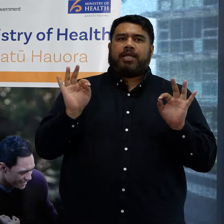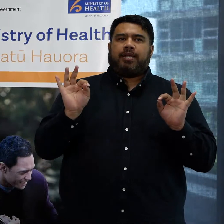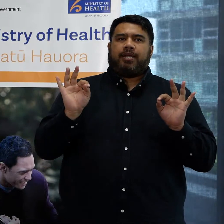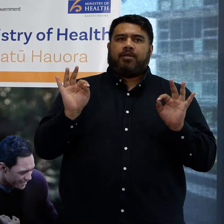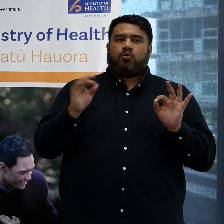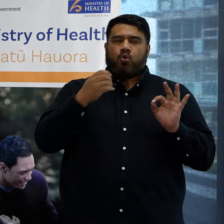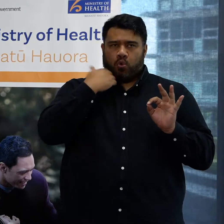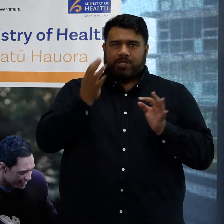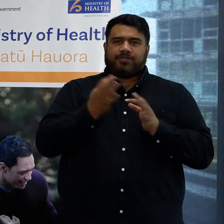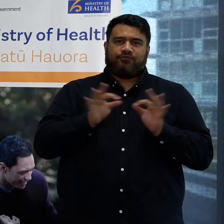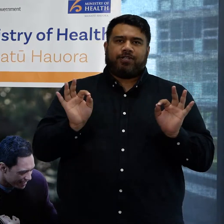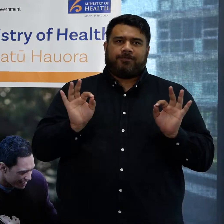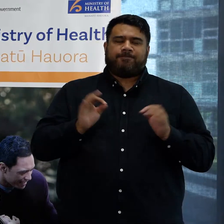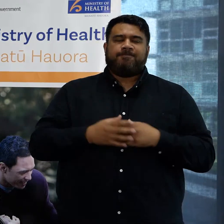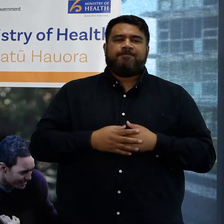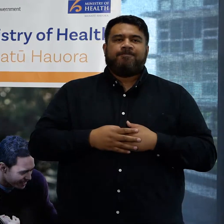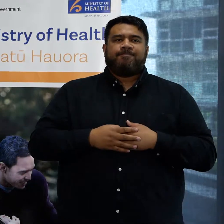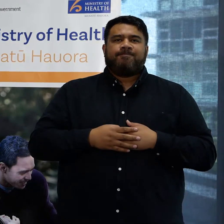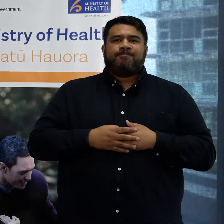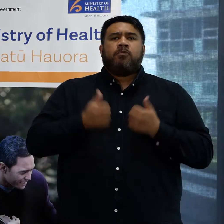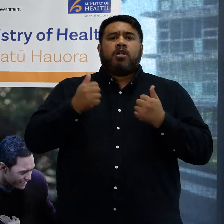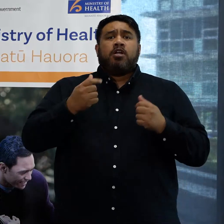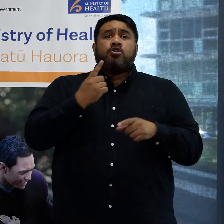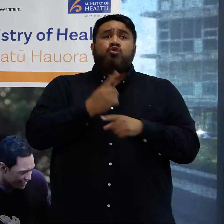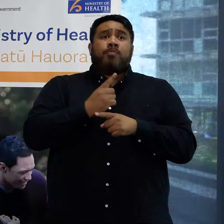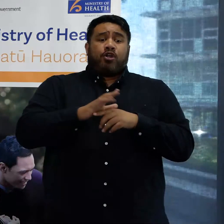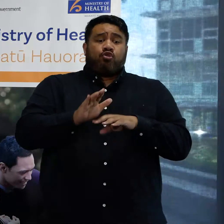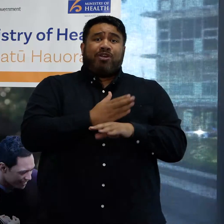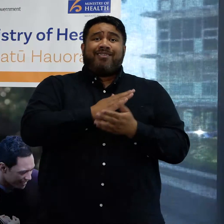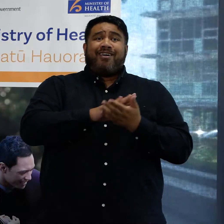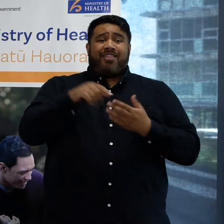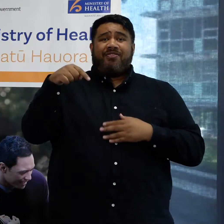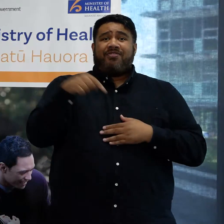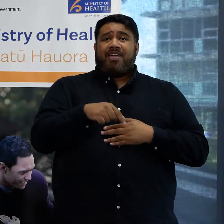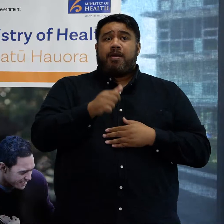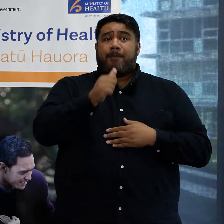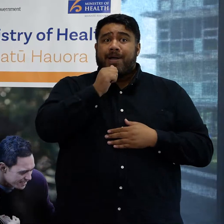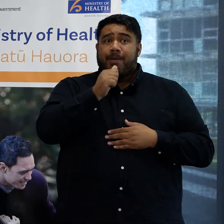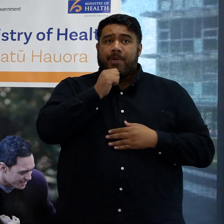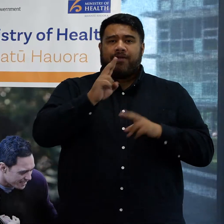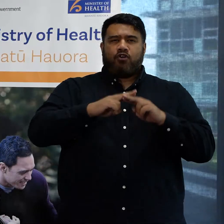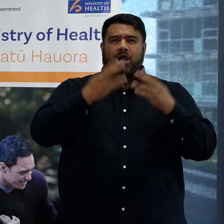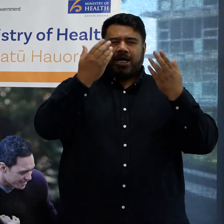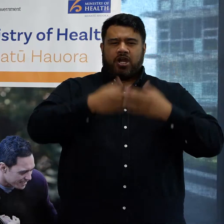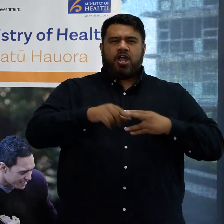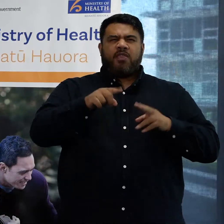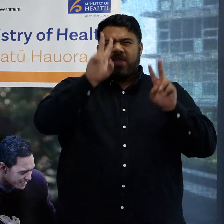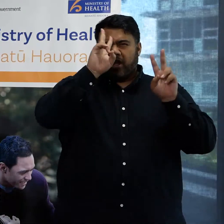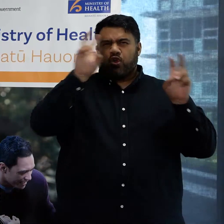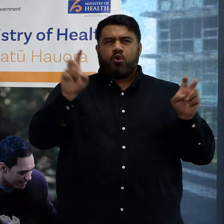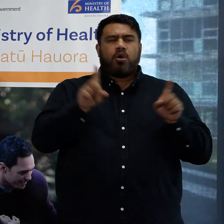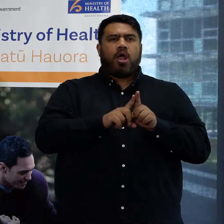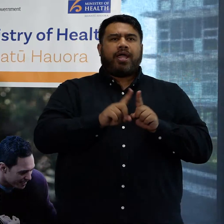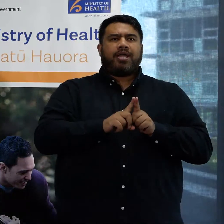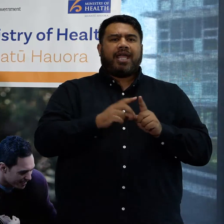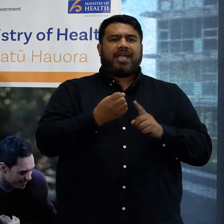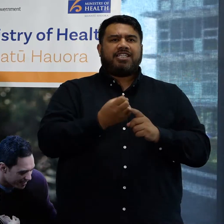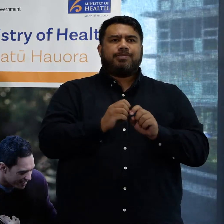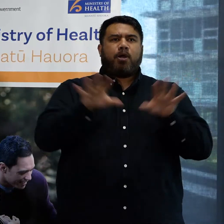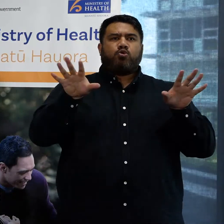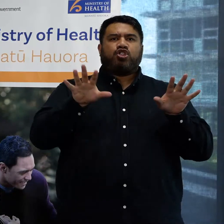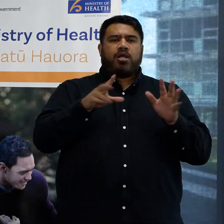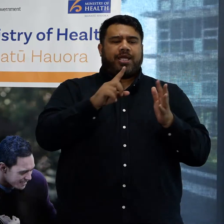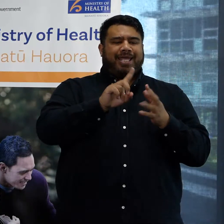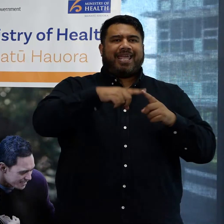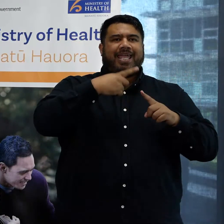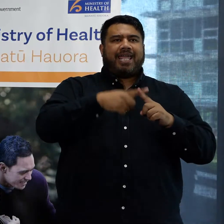it. So the pub on Friday night is what we would call an exposure event, and the people who were there have